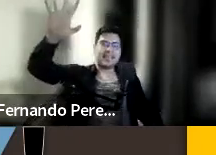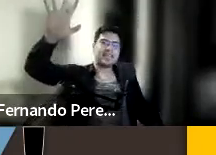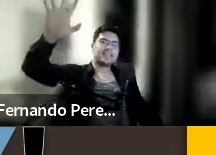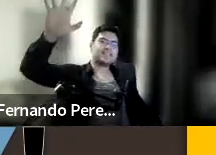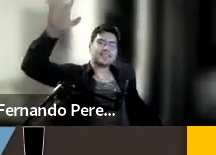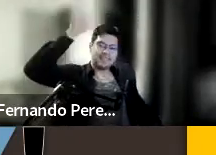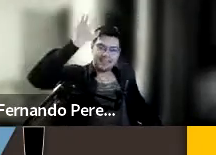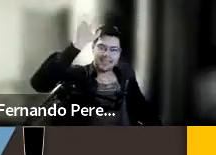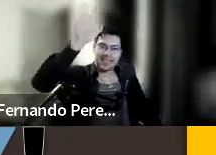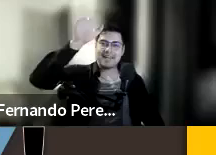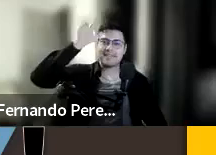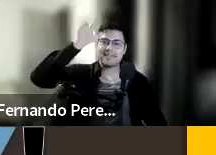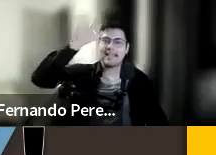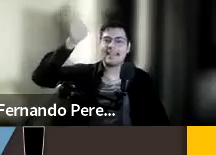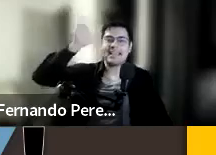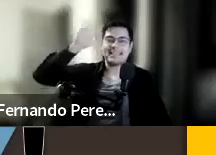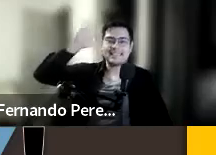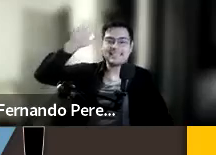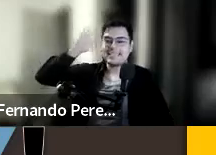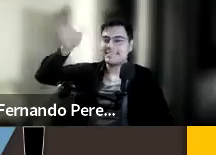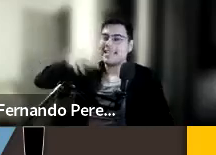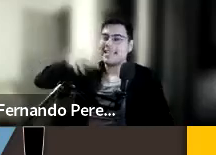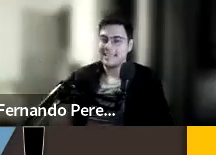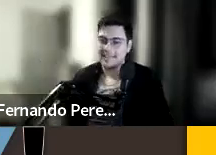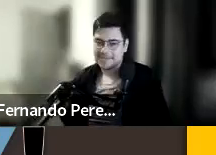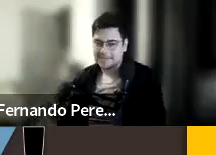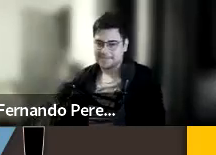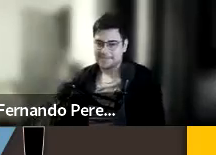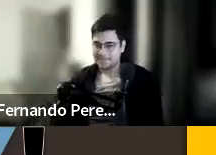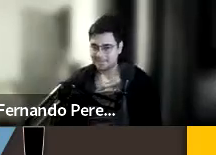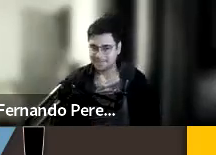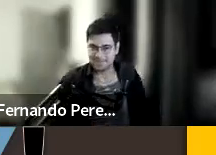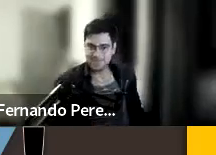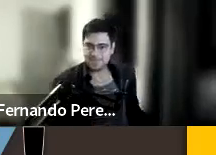later. Have a nice day.